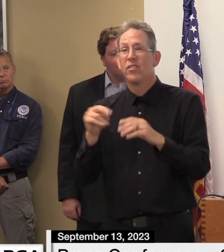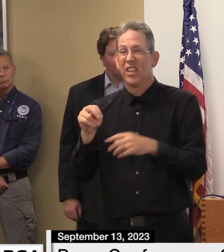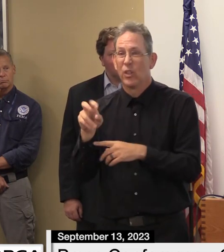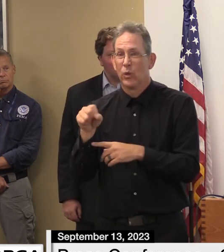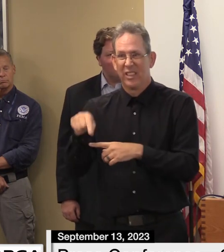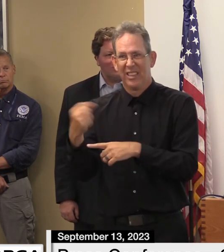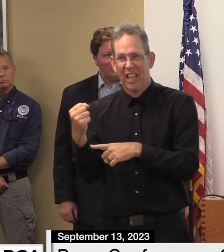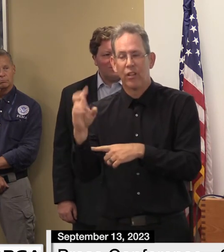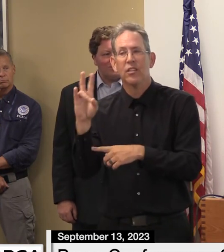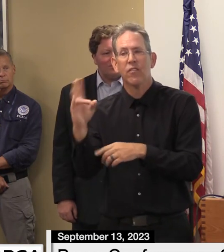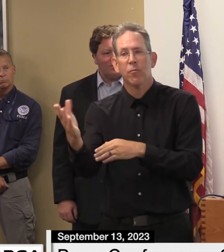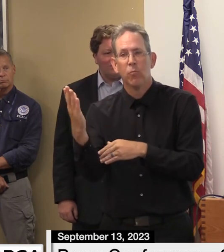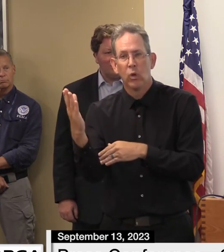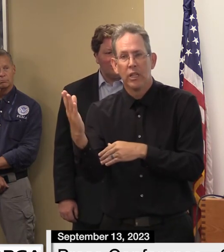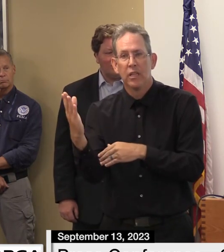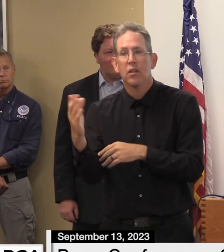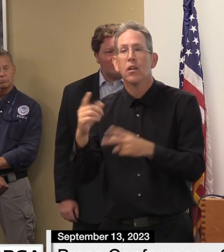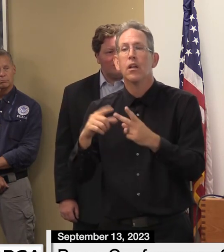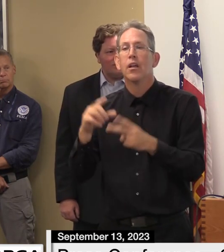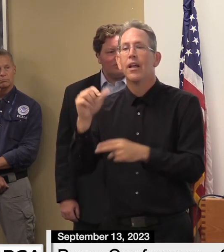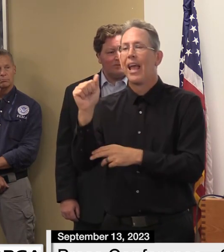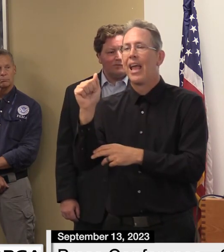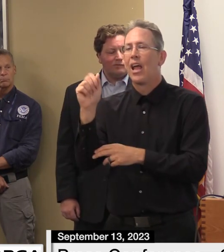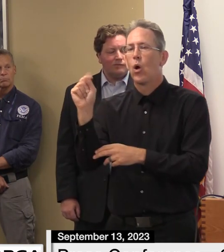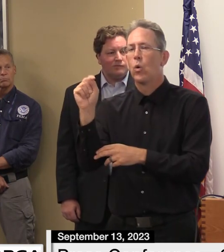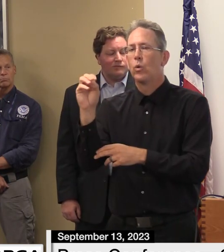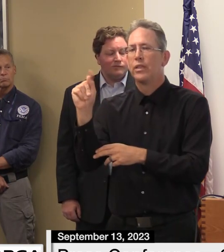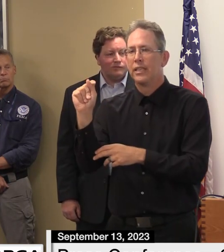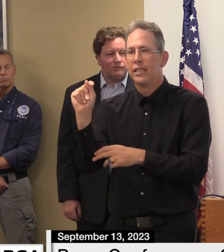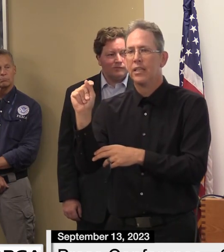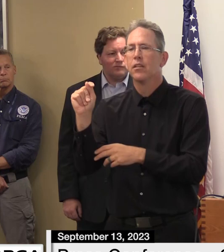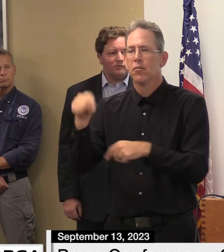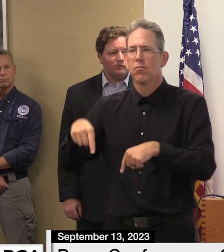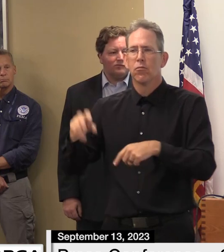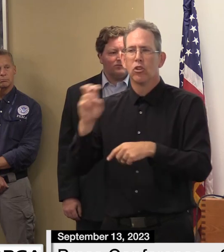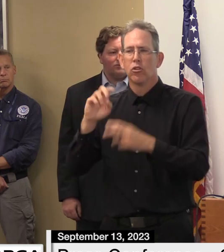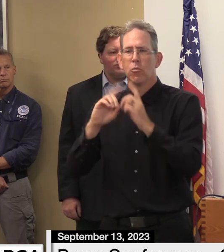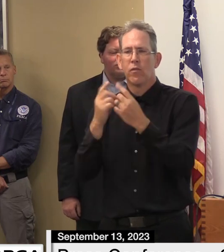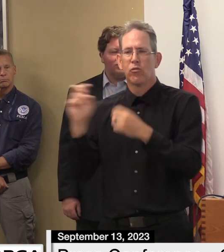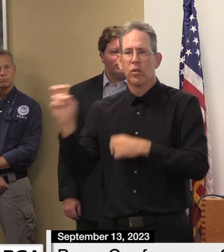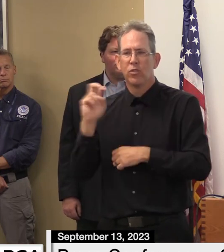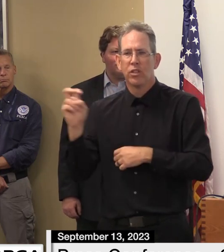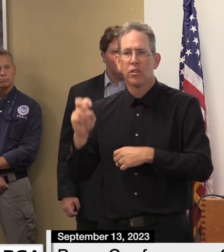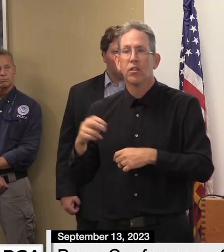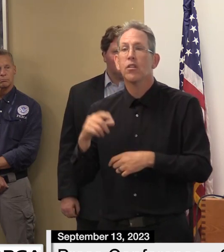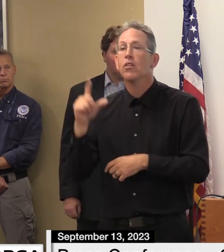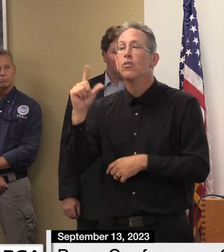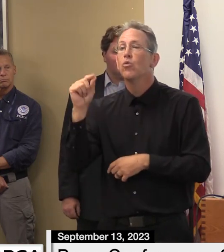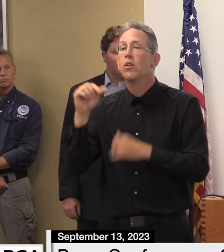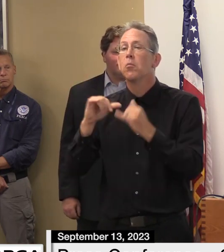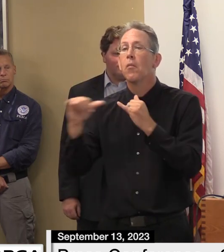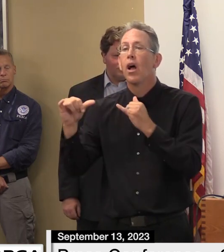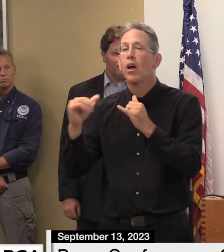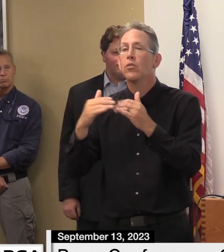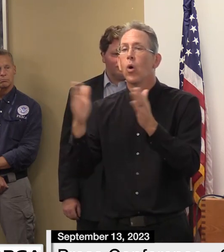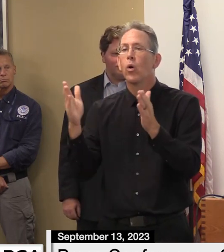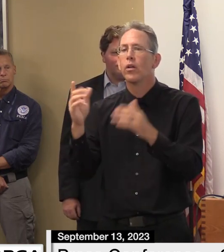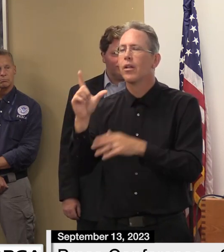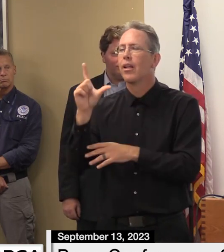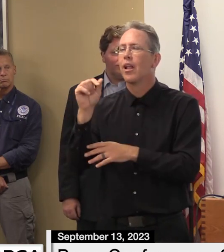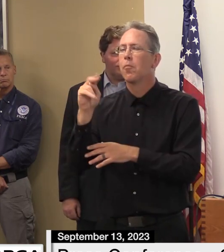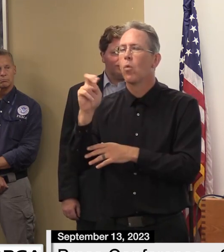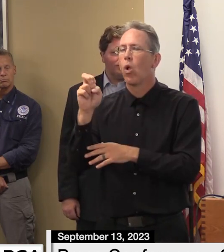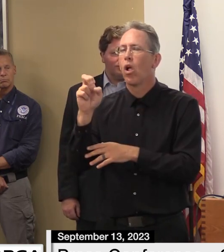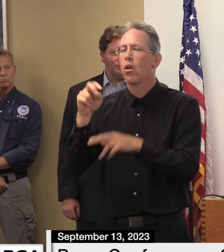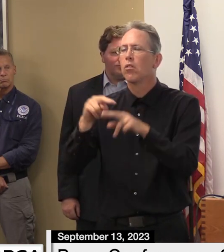a.m., AOT will be opening up another 20-mile stretch of the Lamoille Valley Rail Trail from